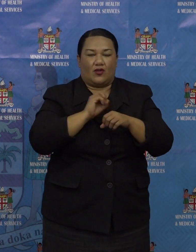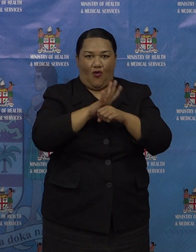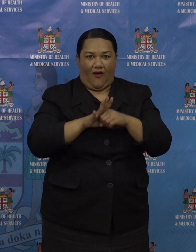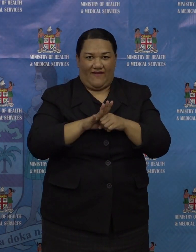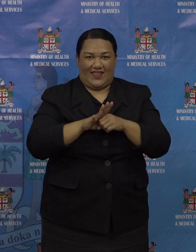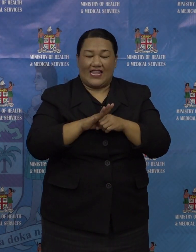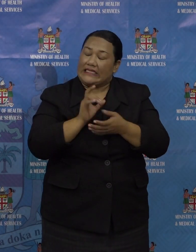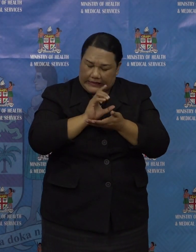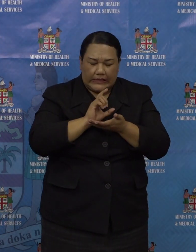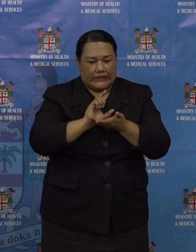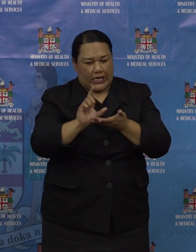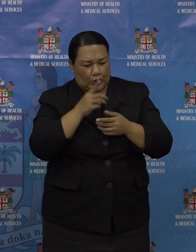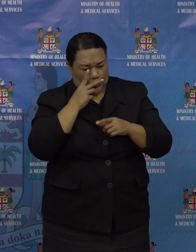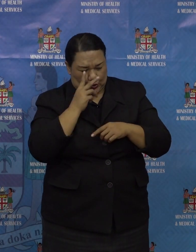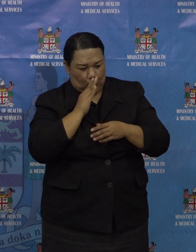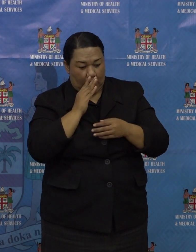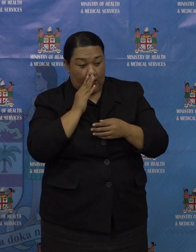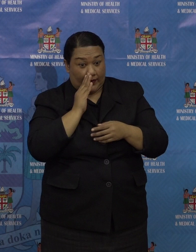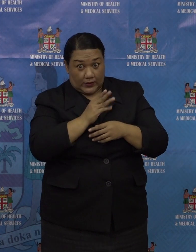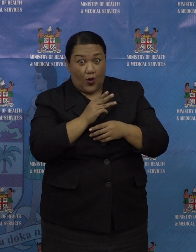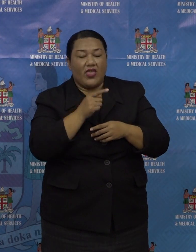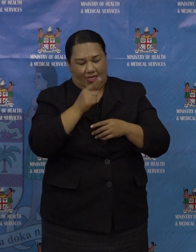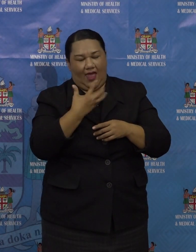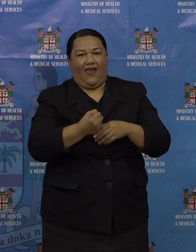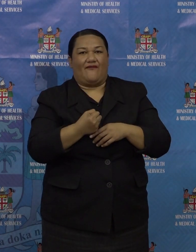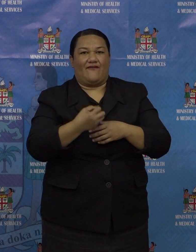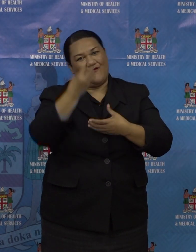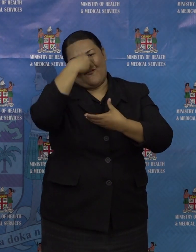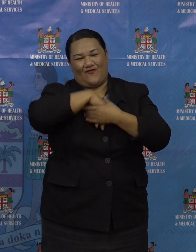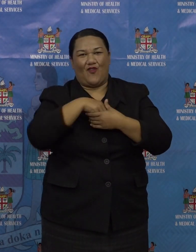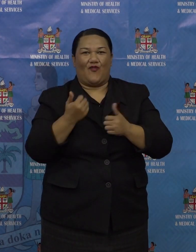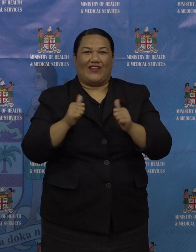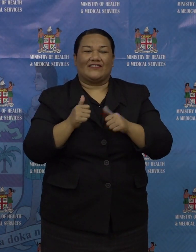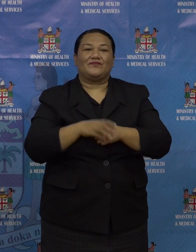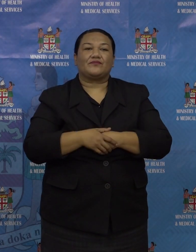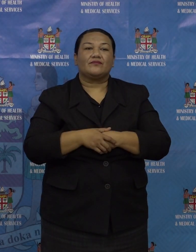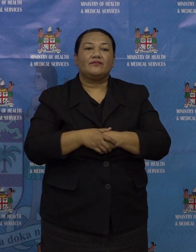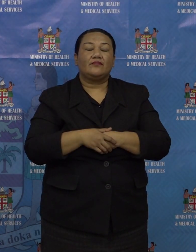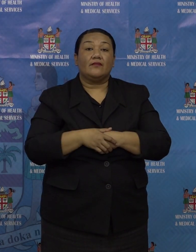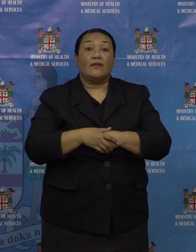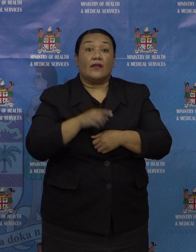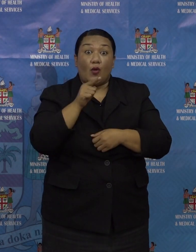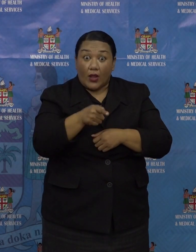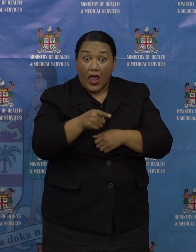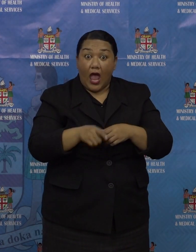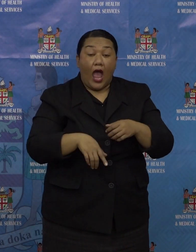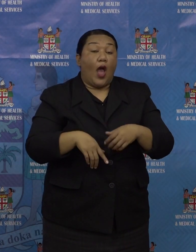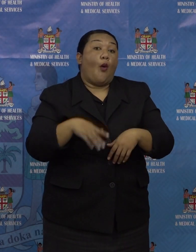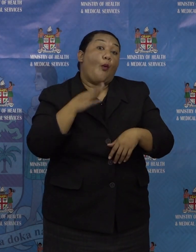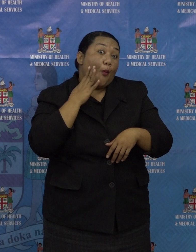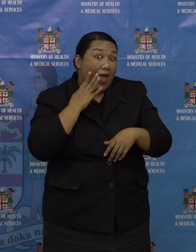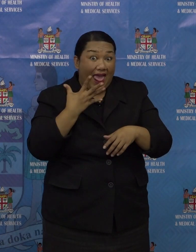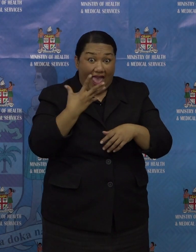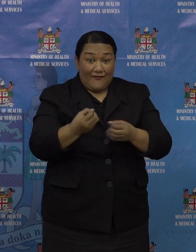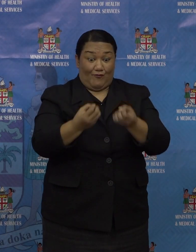the virus before receiving that second dose of the vaccine. Therefore, this person was not fully vaccinated when he